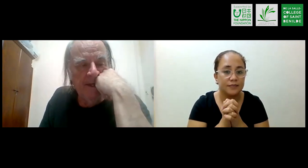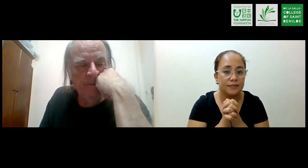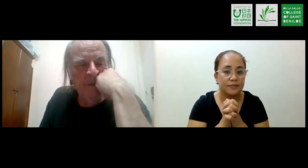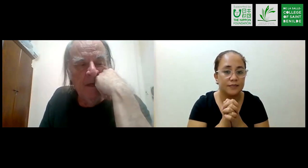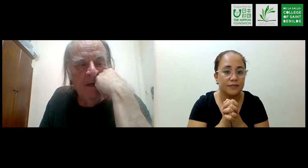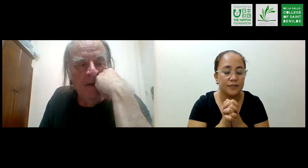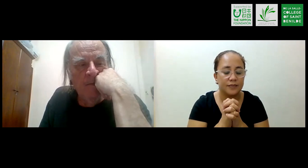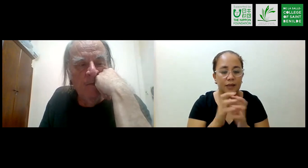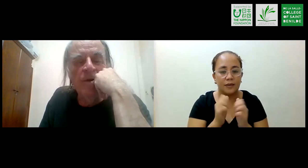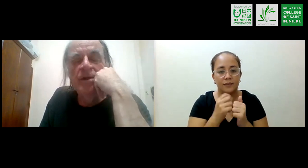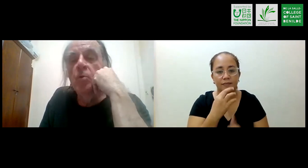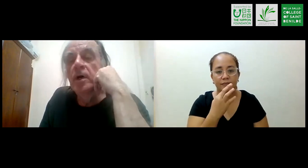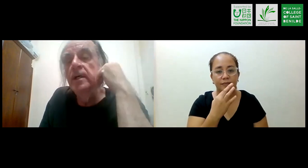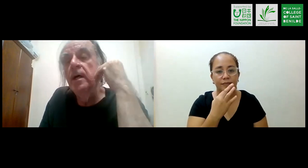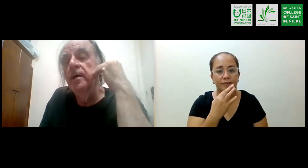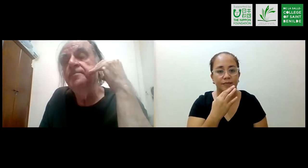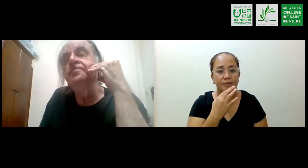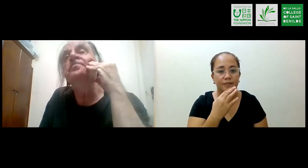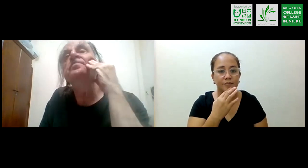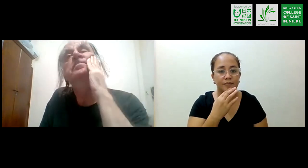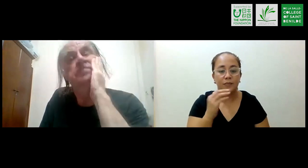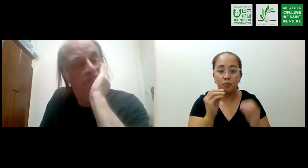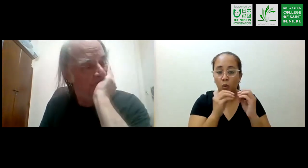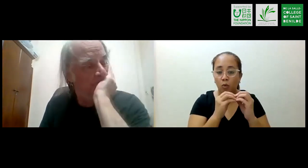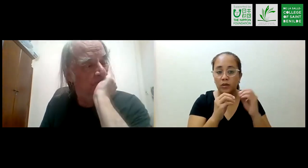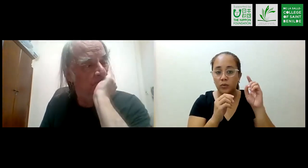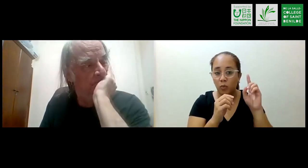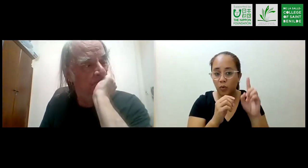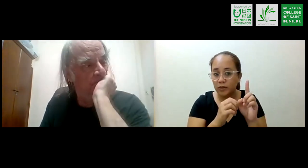to say, more than one